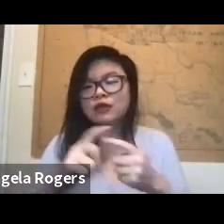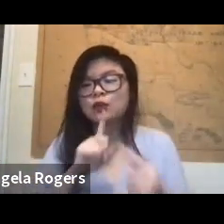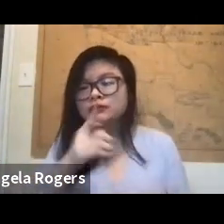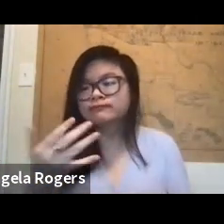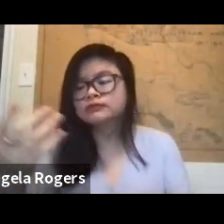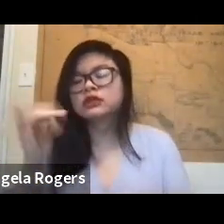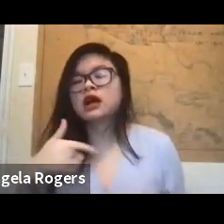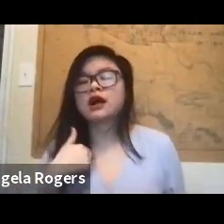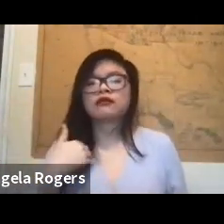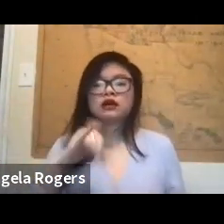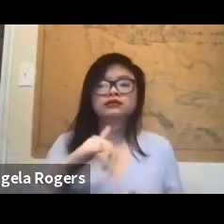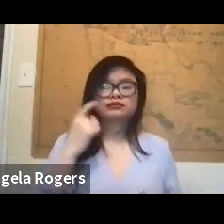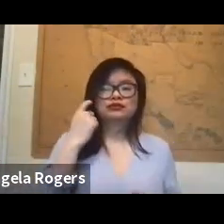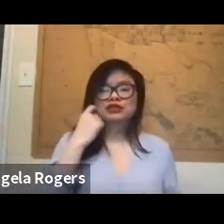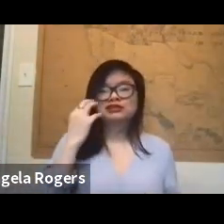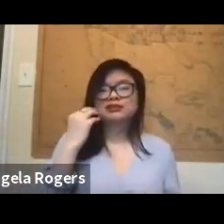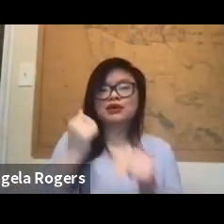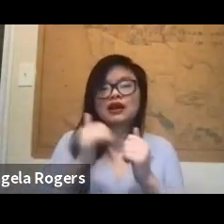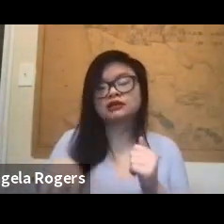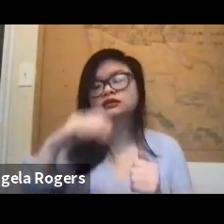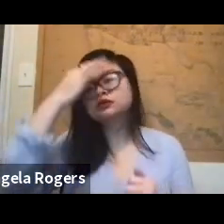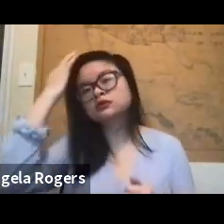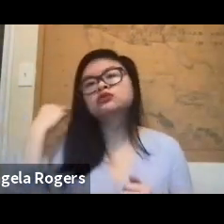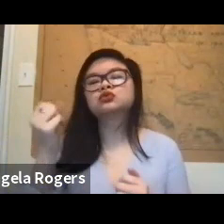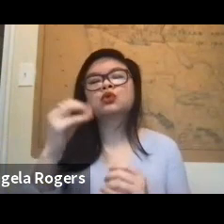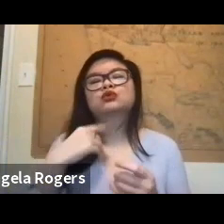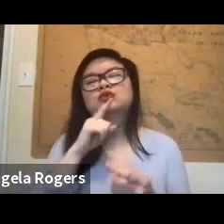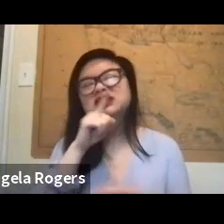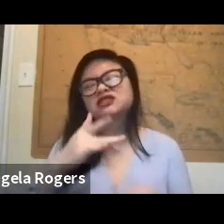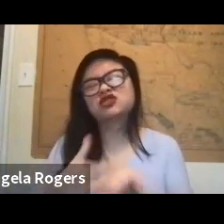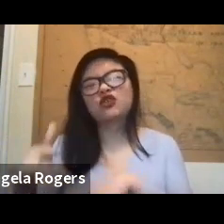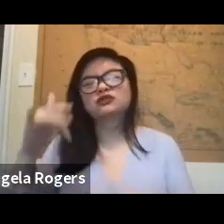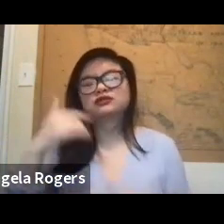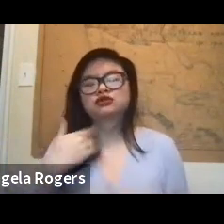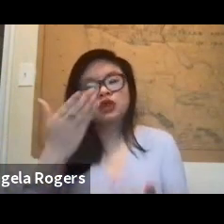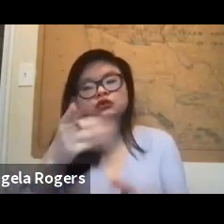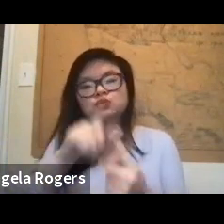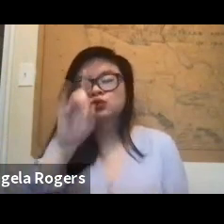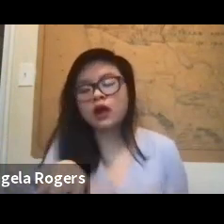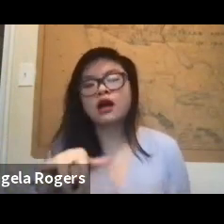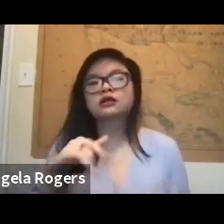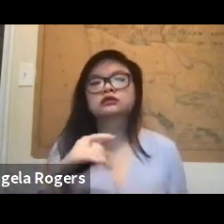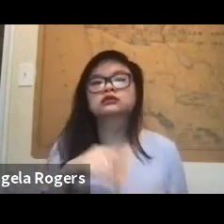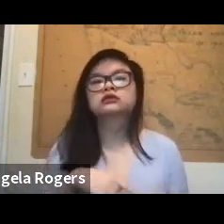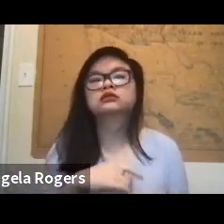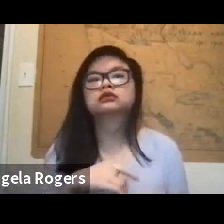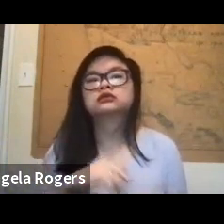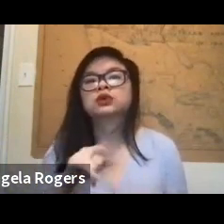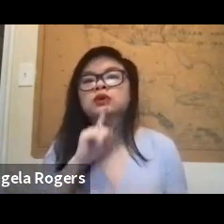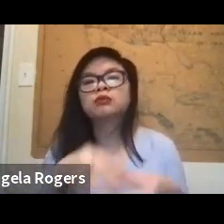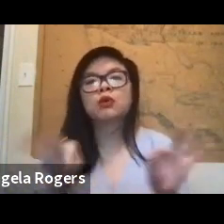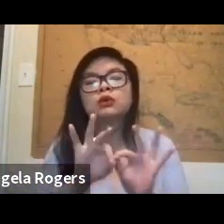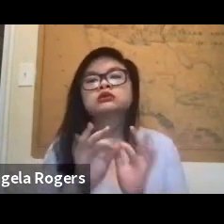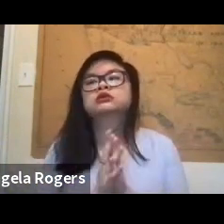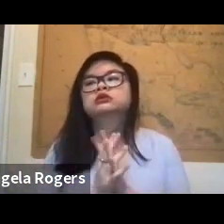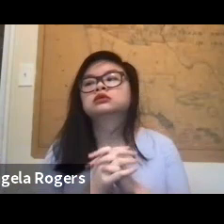and say they can sponsor you or not. So it's much harder to do if you wait. So again, I